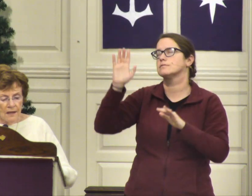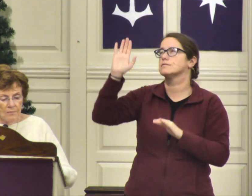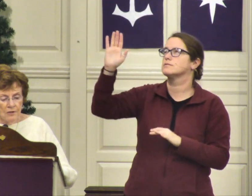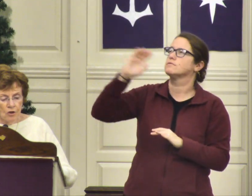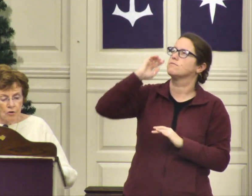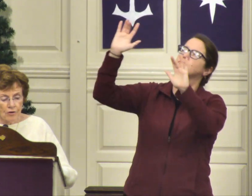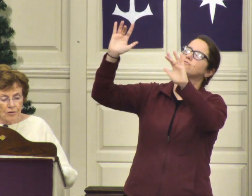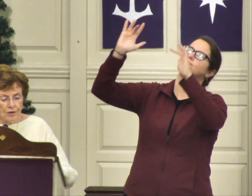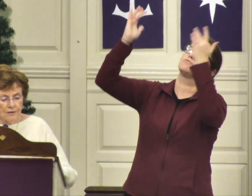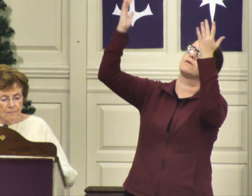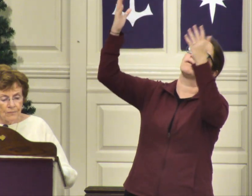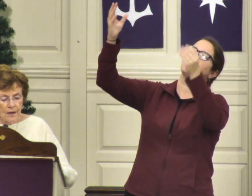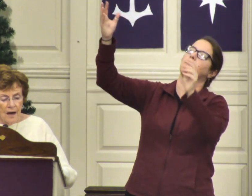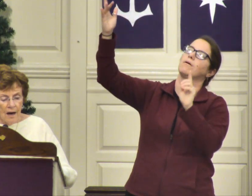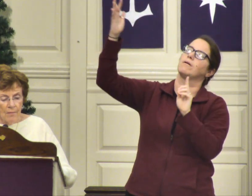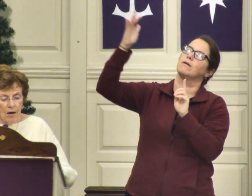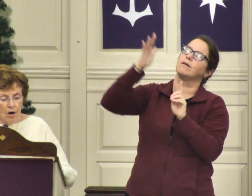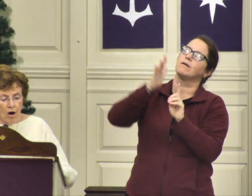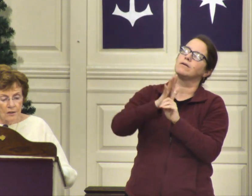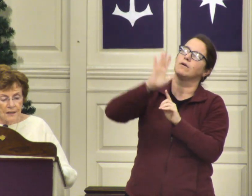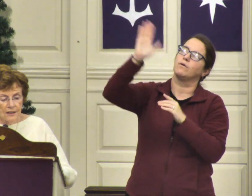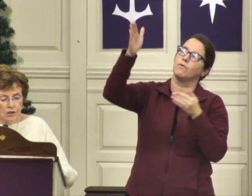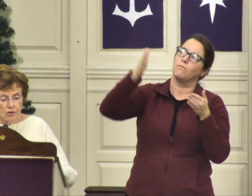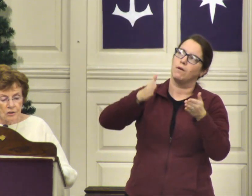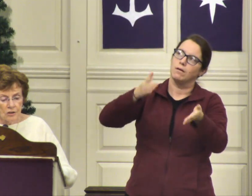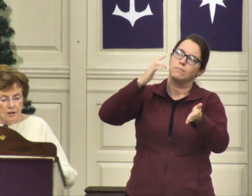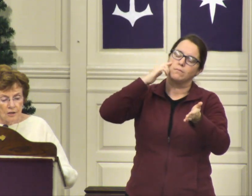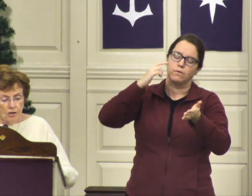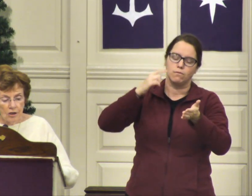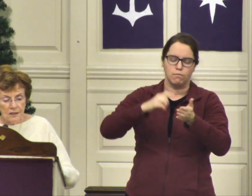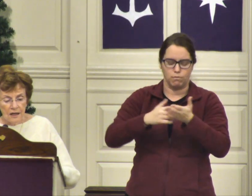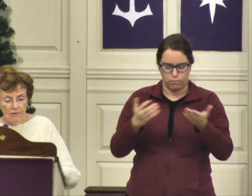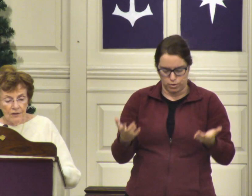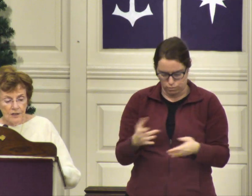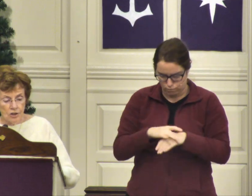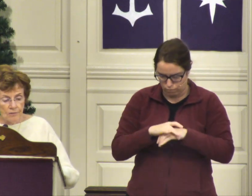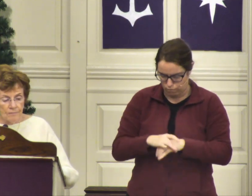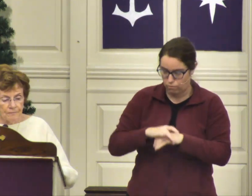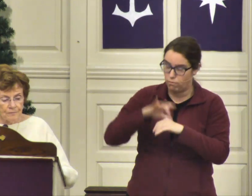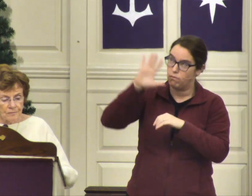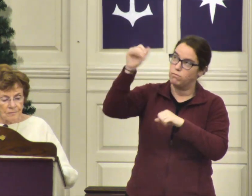known upon earth, among all nations, your salvation.